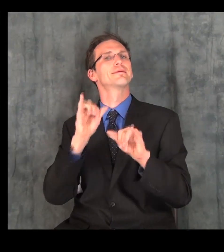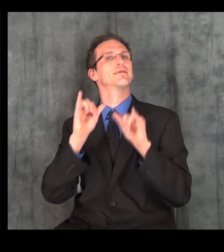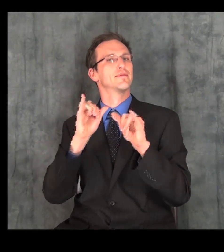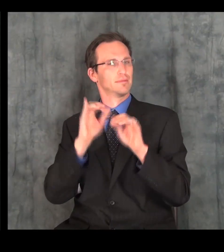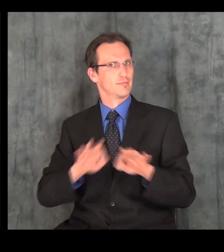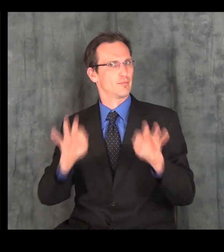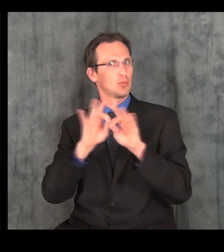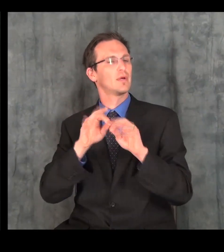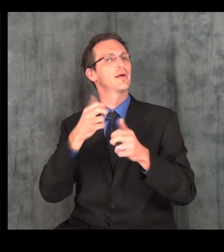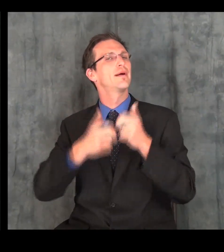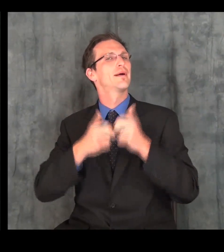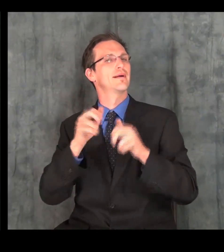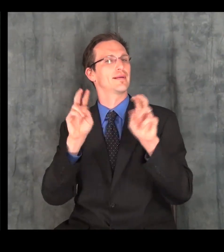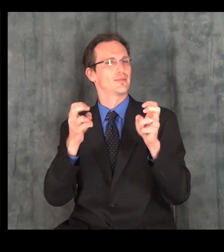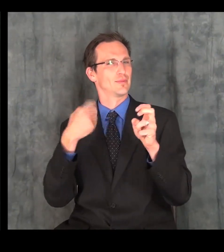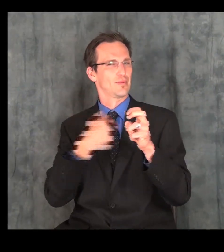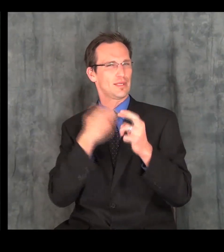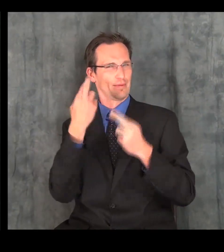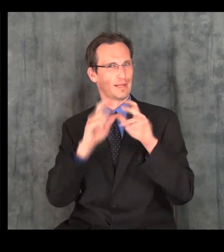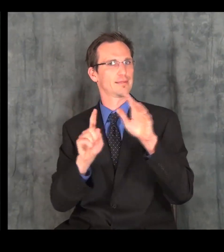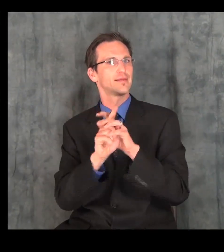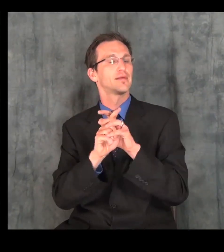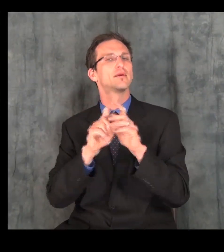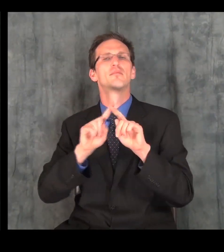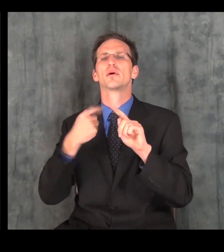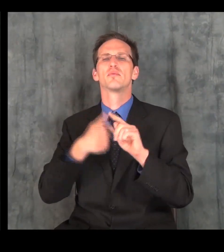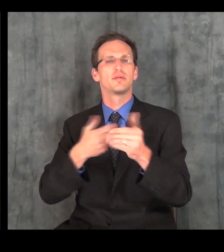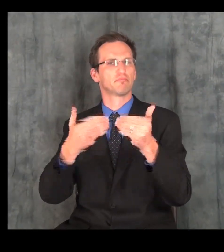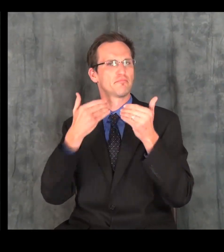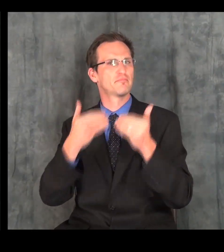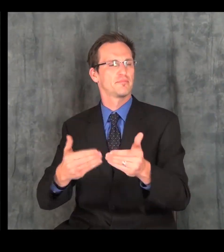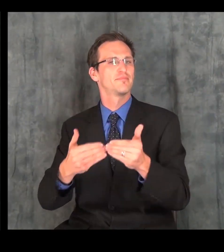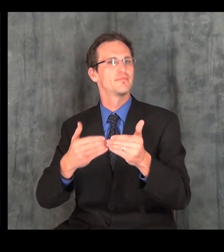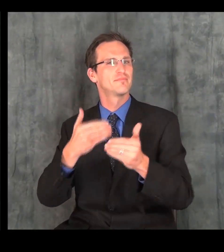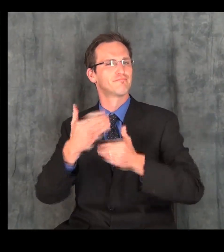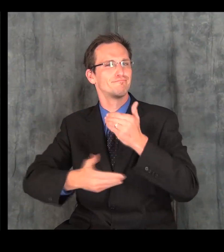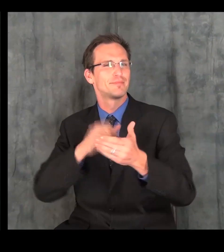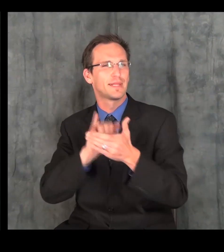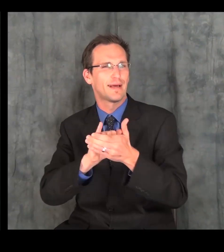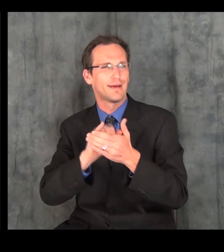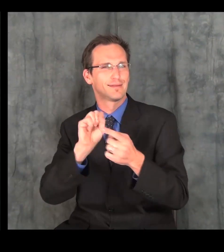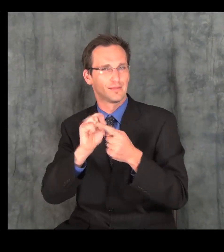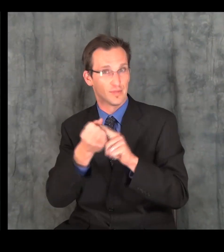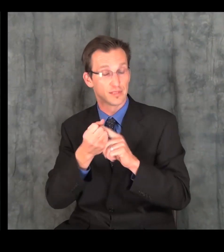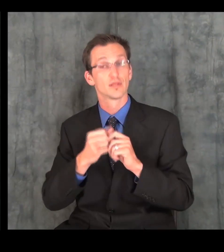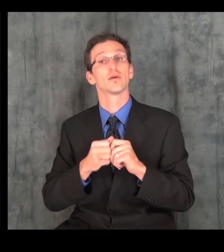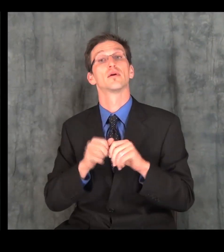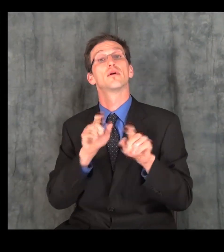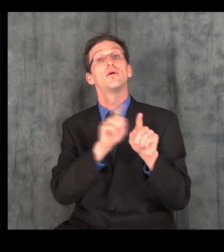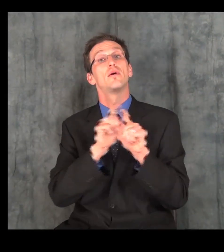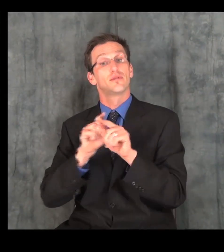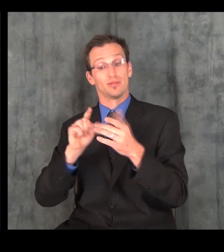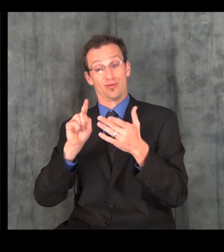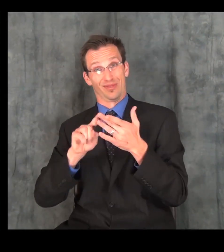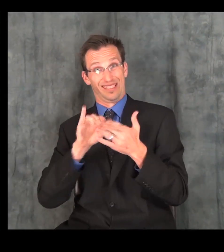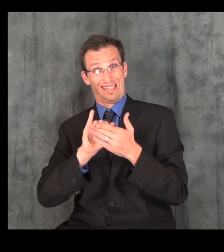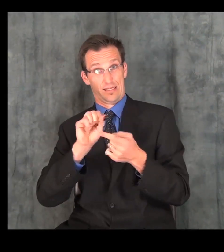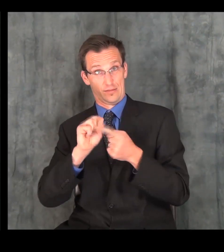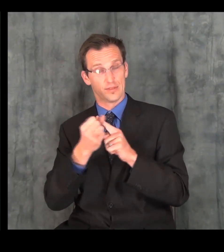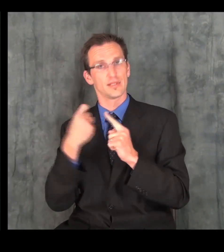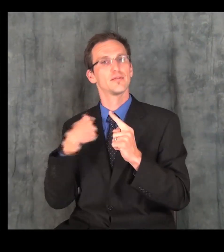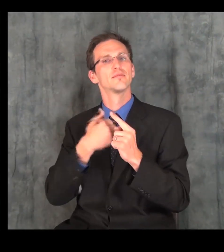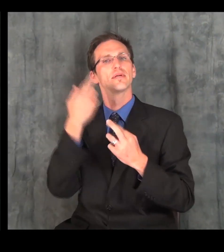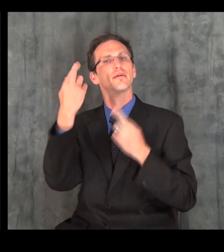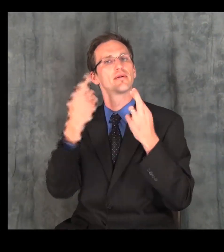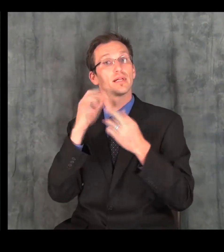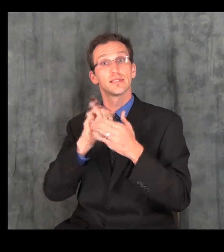key issue that we felt as soon as we did it, but we went ahead with the scenario. The other problem we found in this context was that the